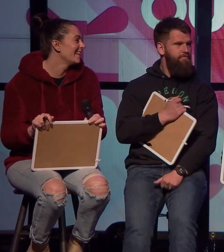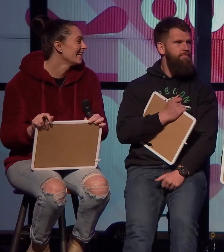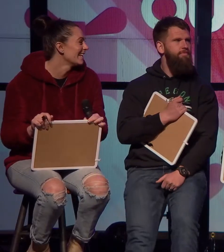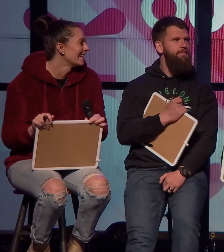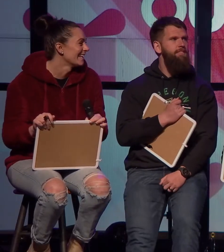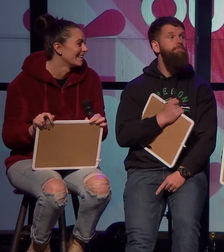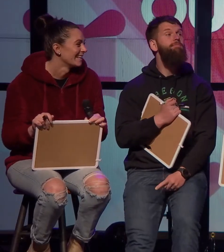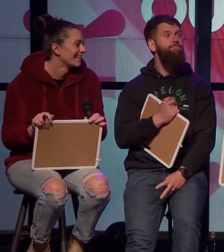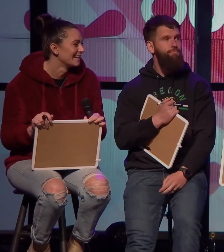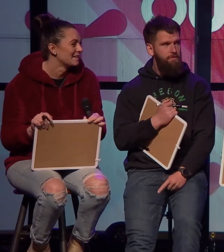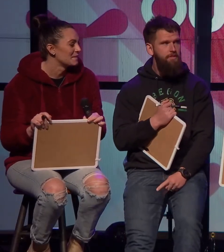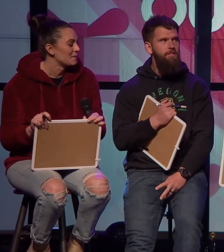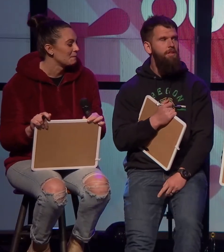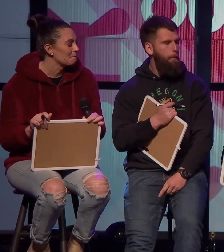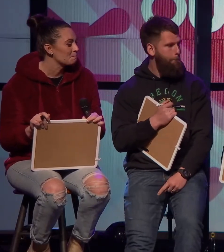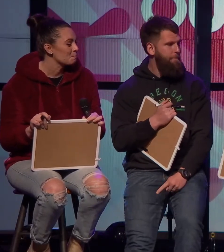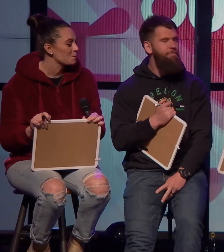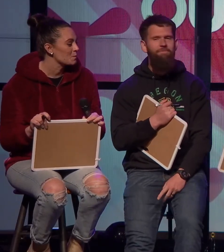late.